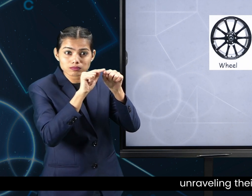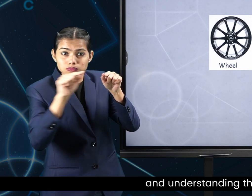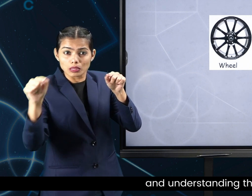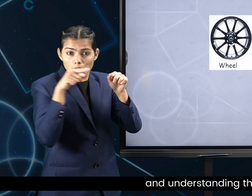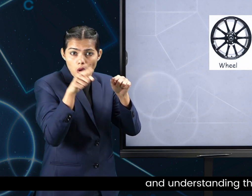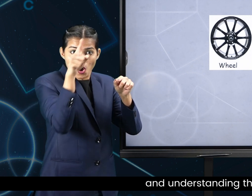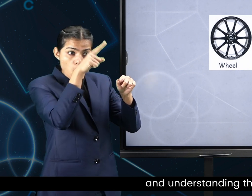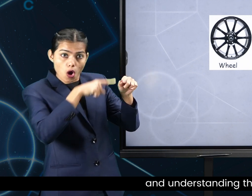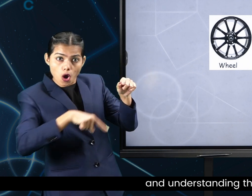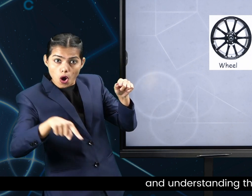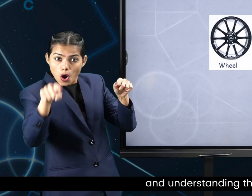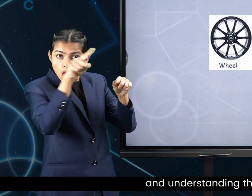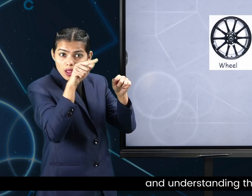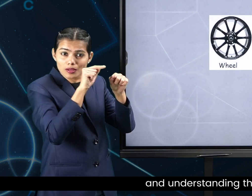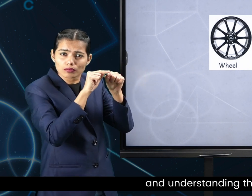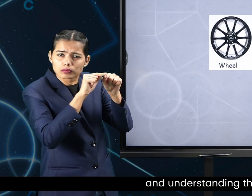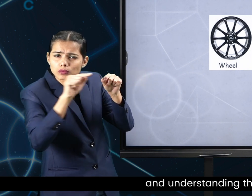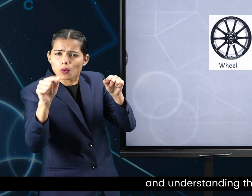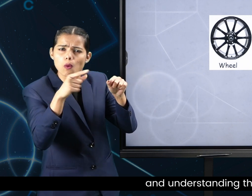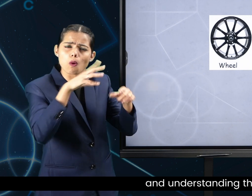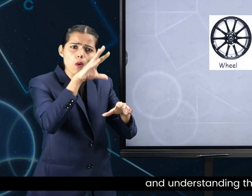and understanding their significance.